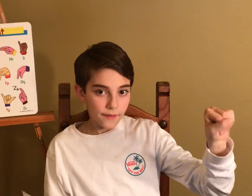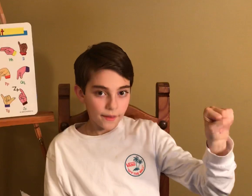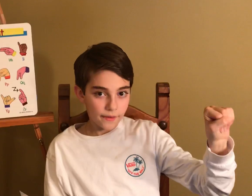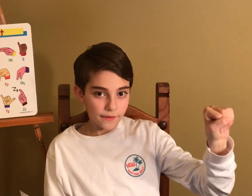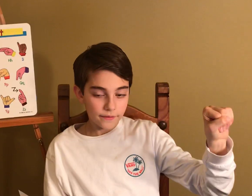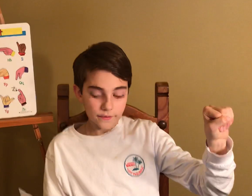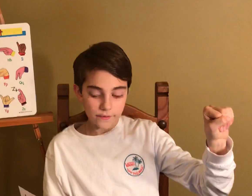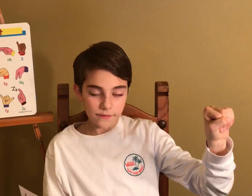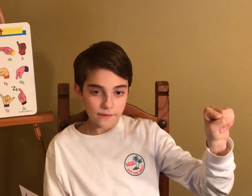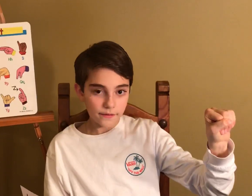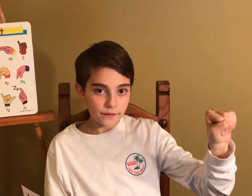S,